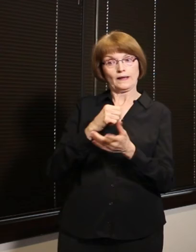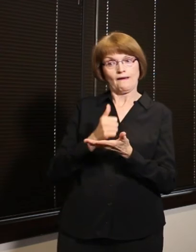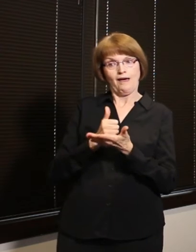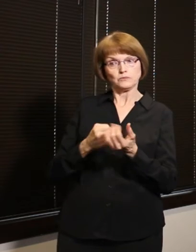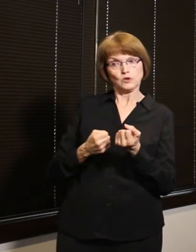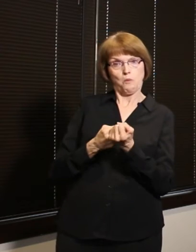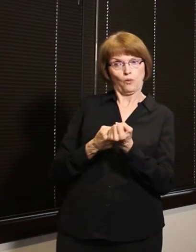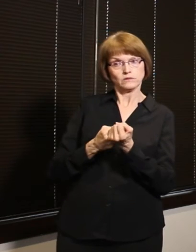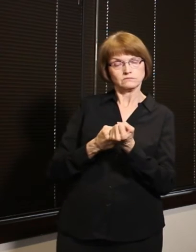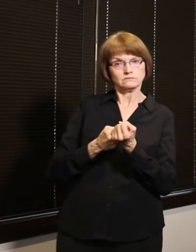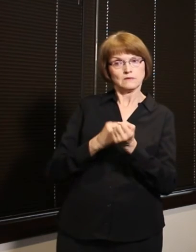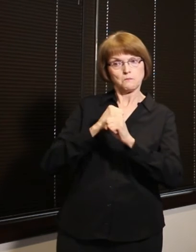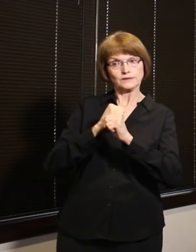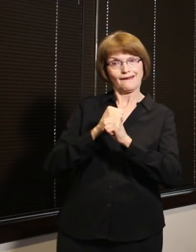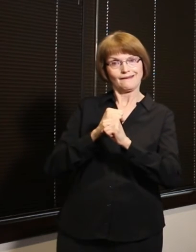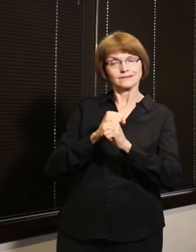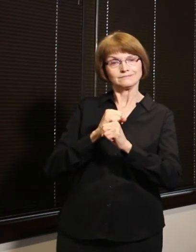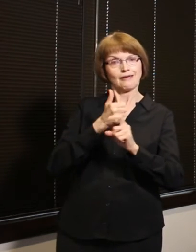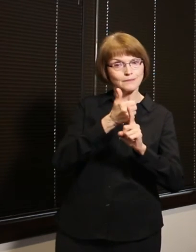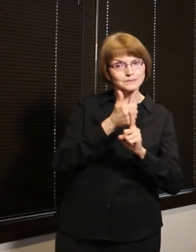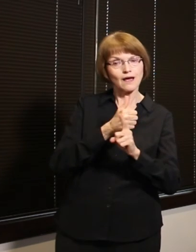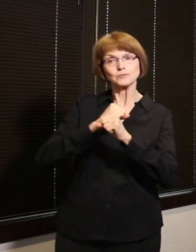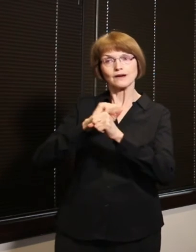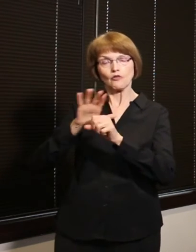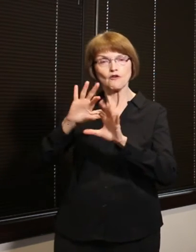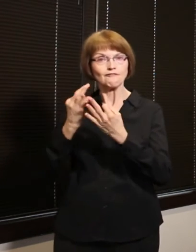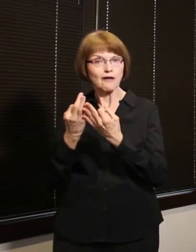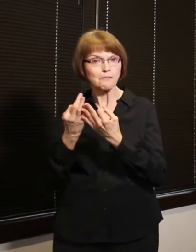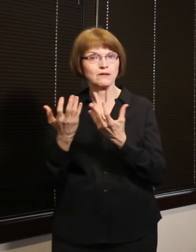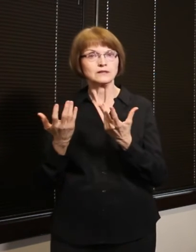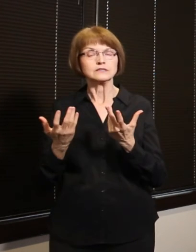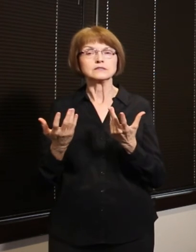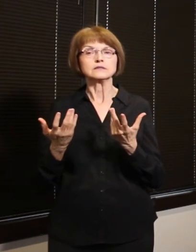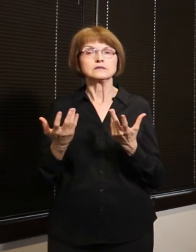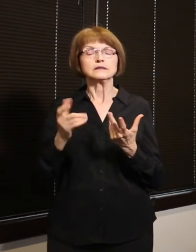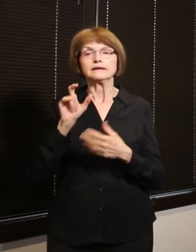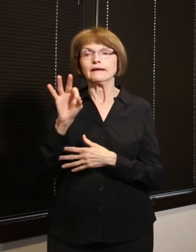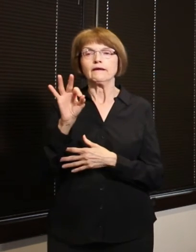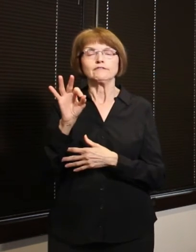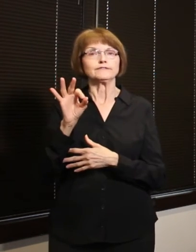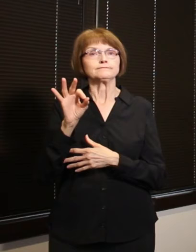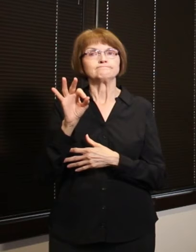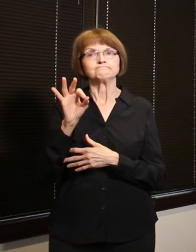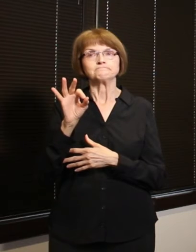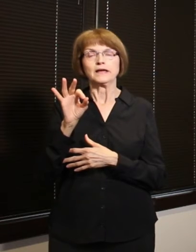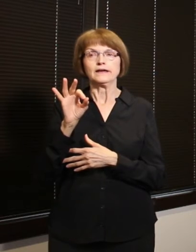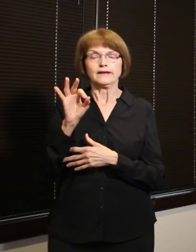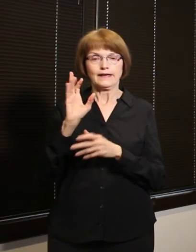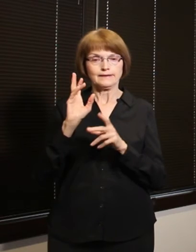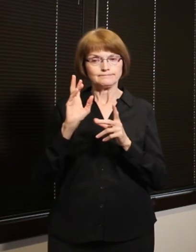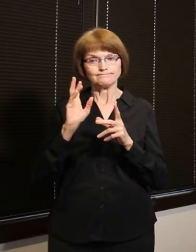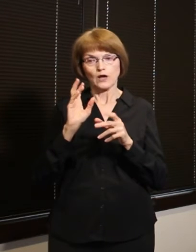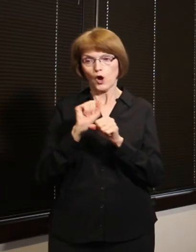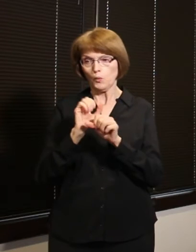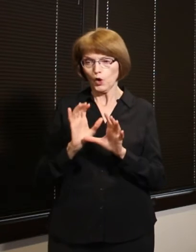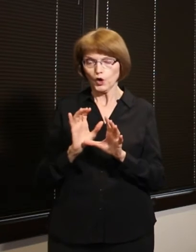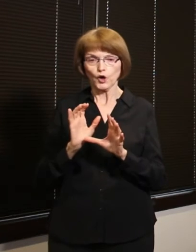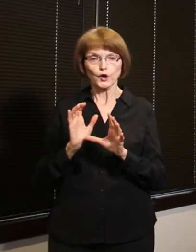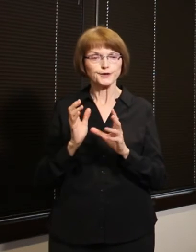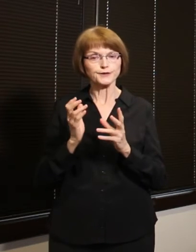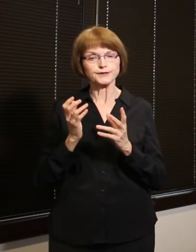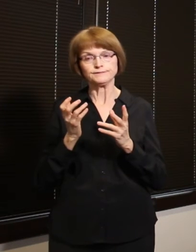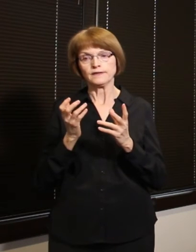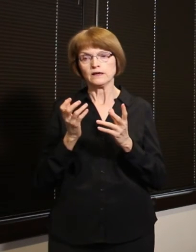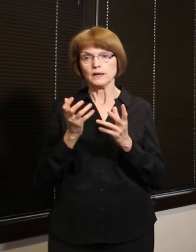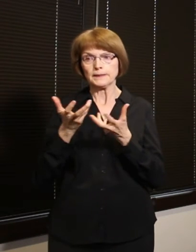in protecting their family. So if somebody either feels, if they've been working